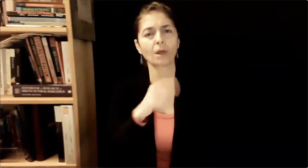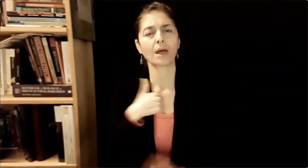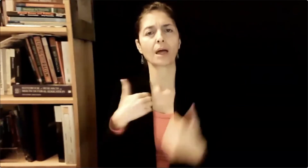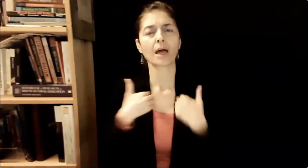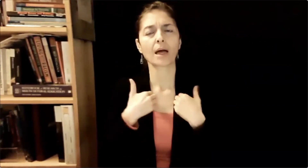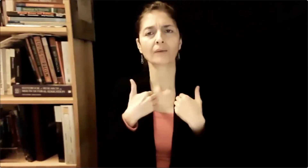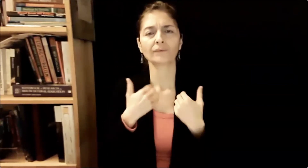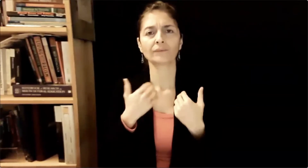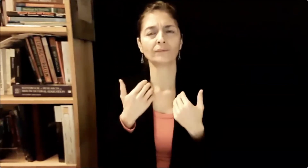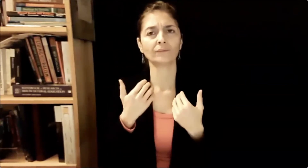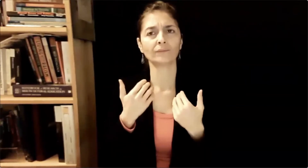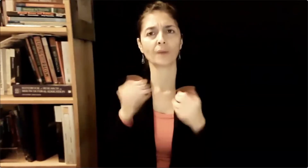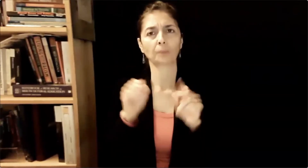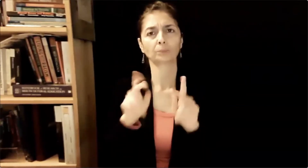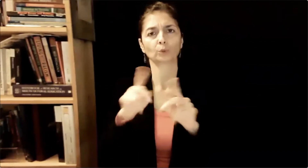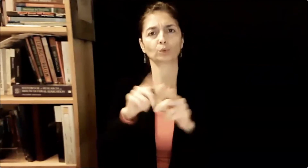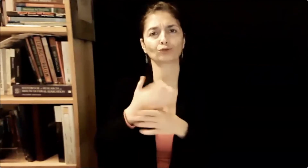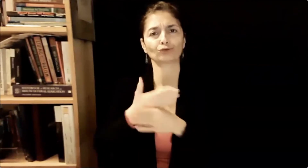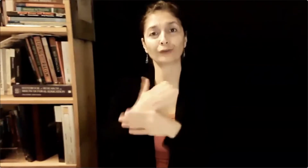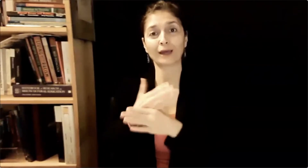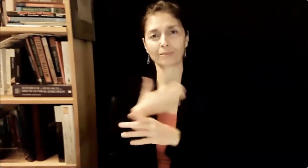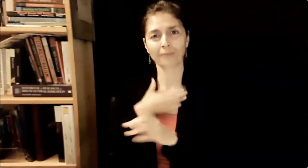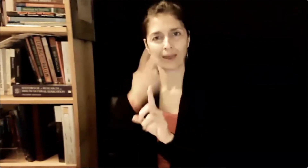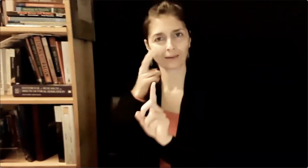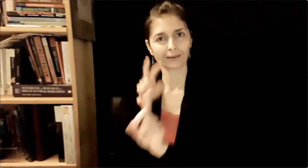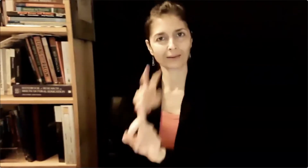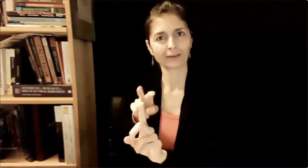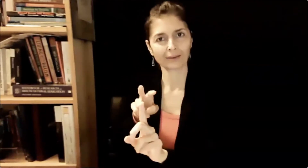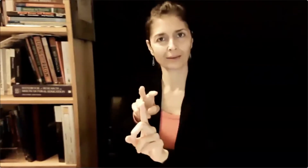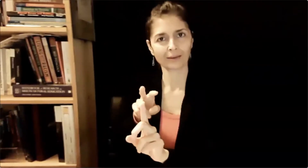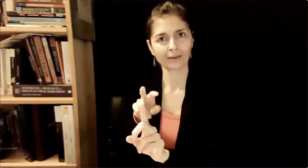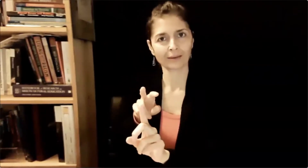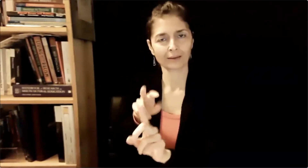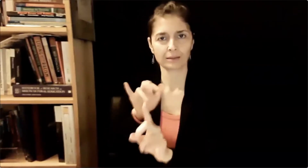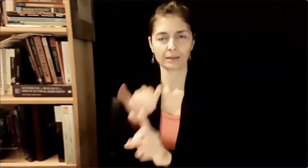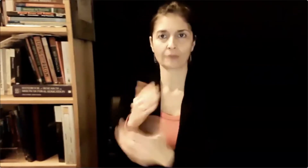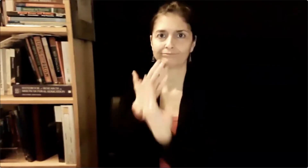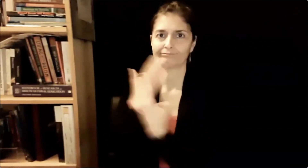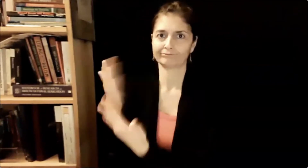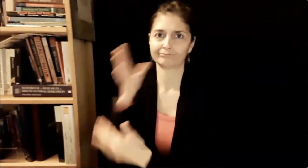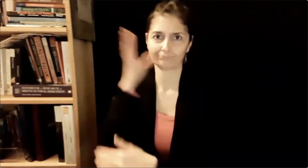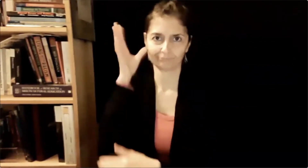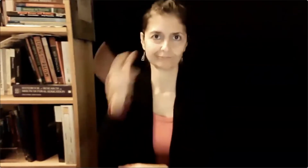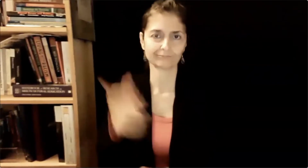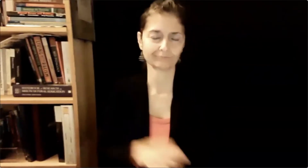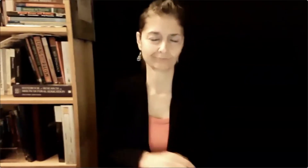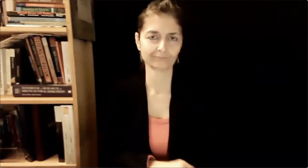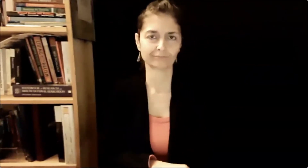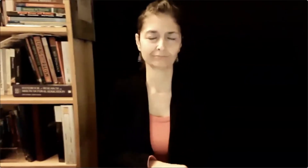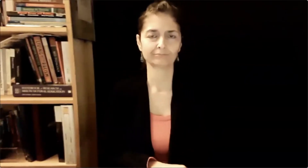sure that I had the opportunity to share my perspective. I'm grateful to my parents for